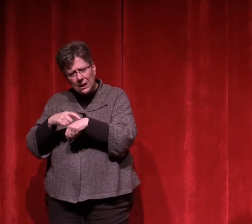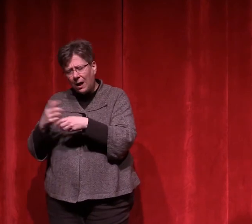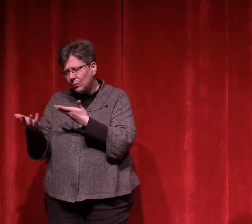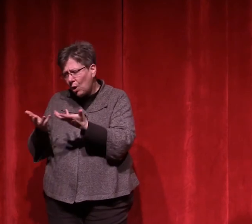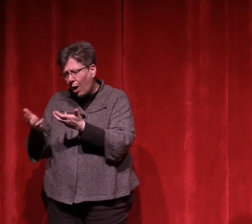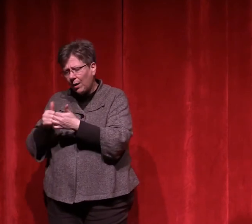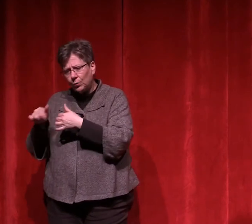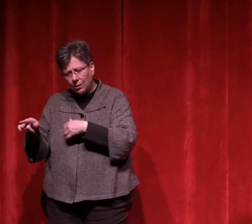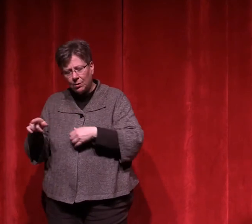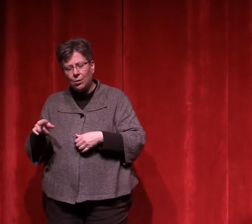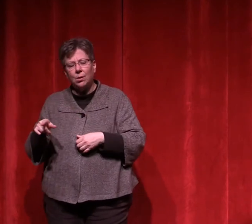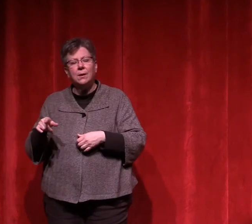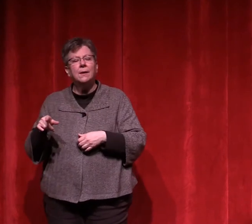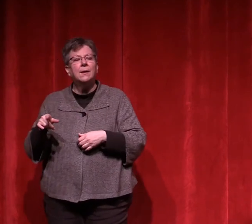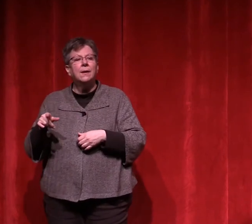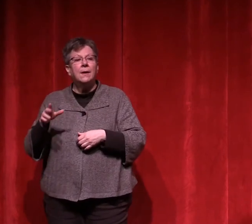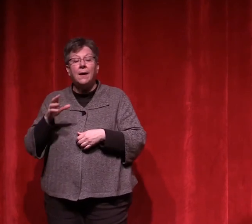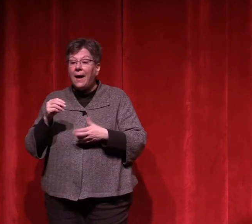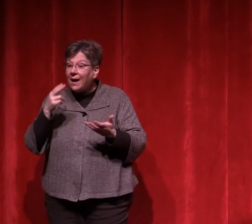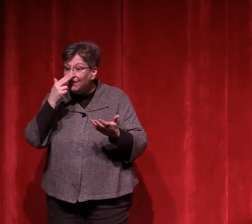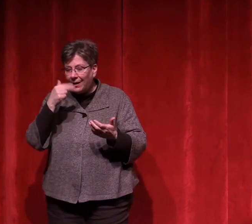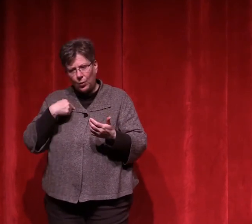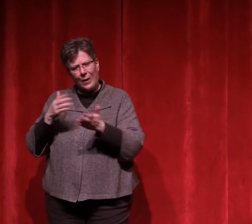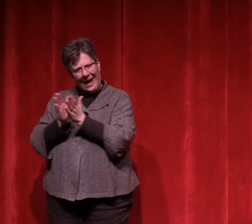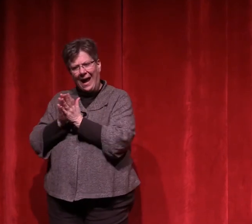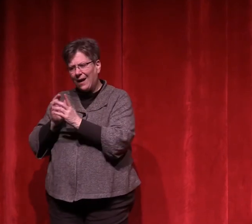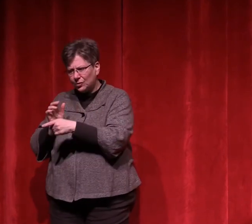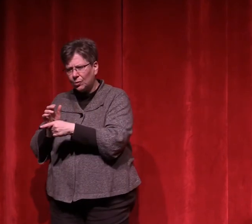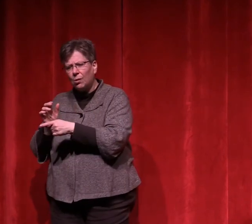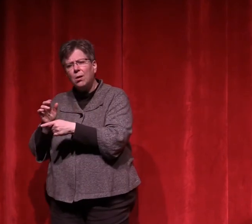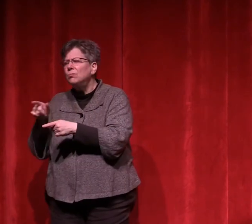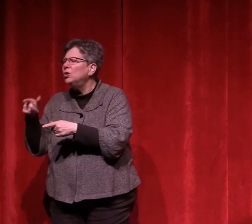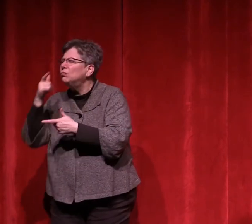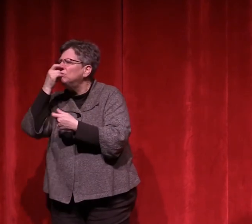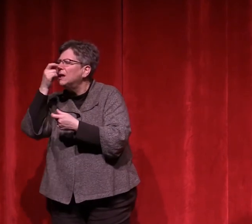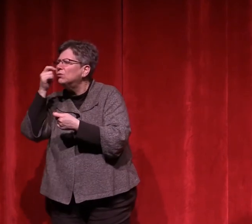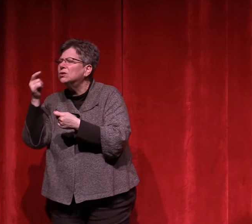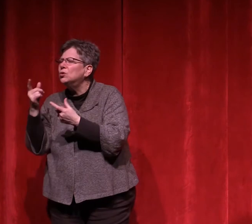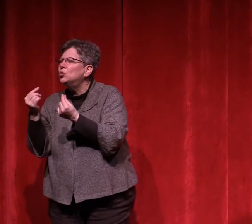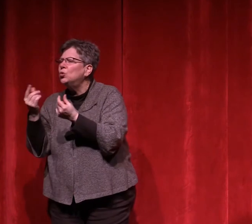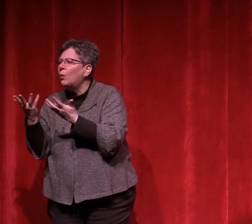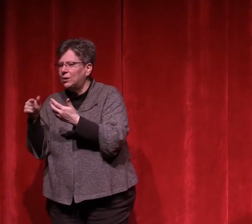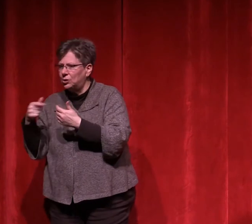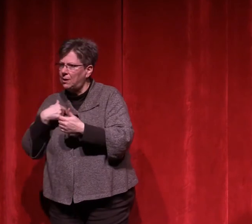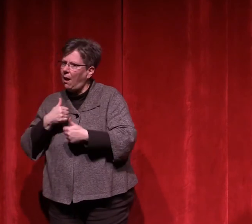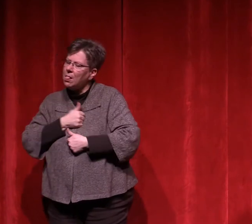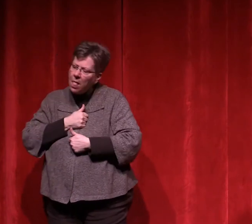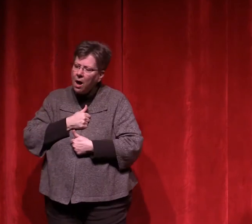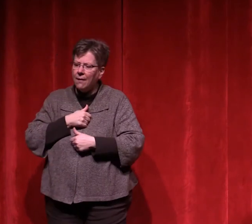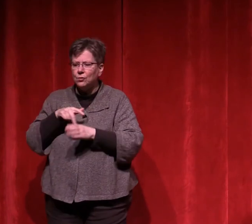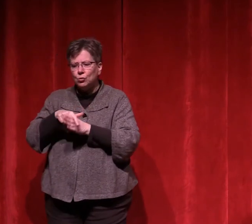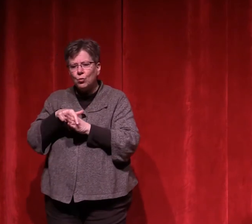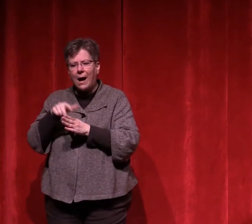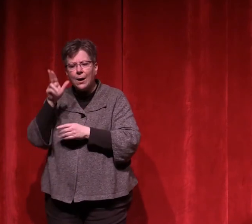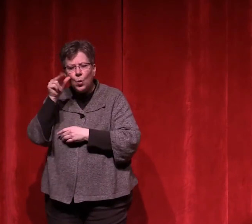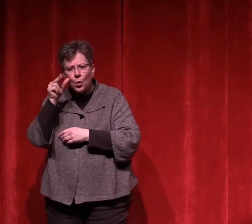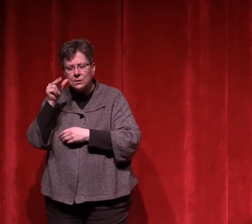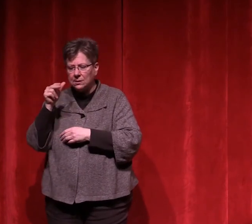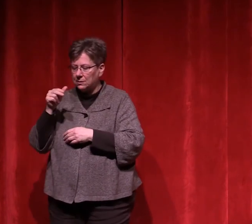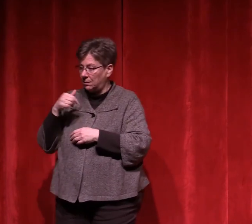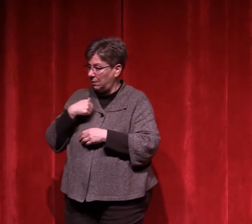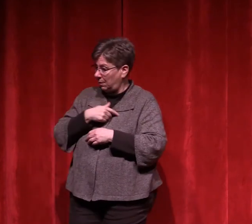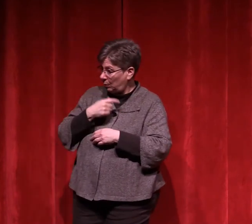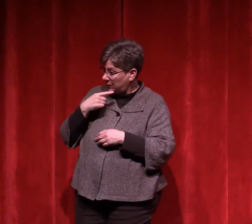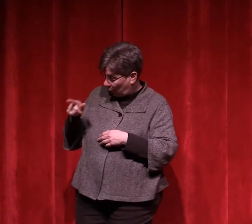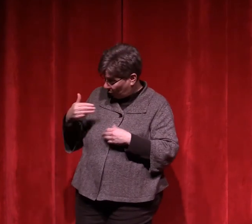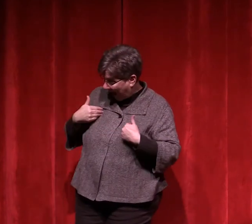And and the funny thing, we asked her about her interest, and she said, "I love riding horses." And we said, "Well, do you